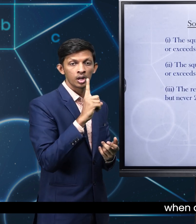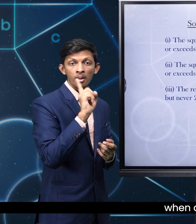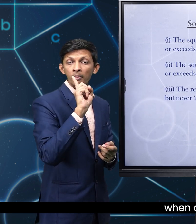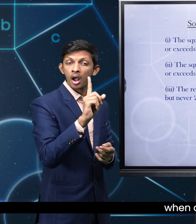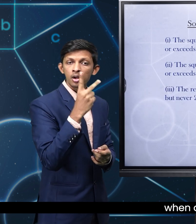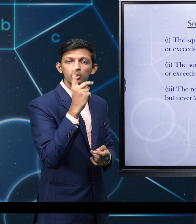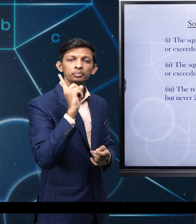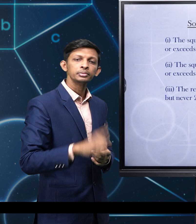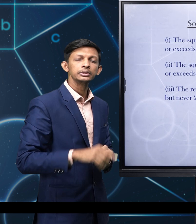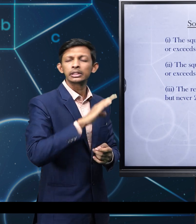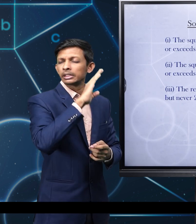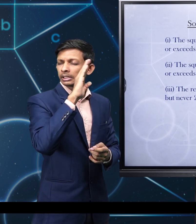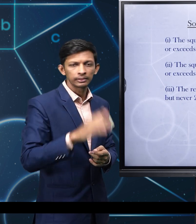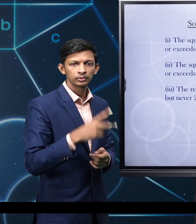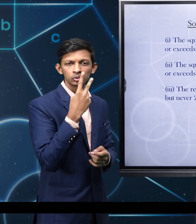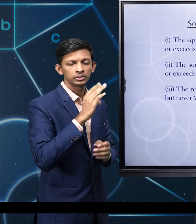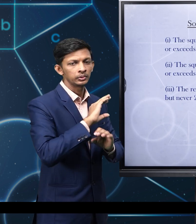0 or 1 but never 2.